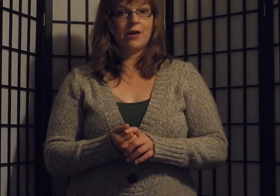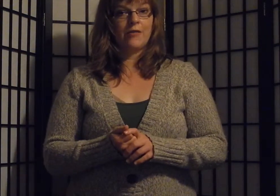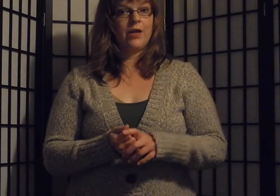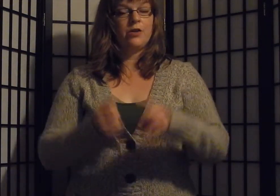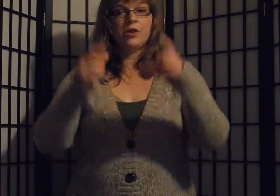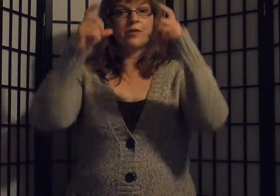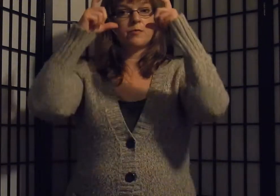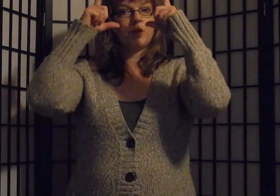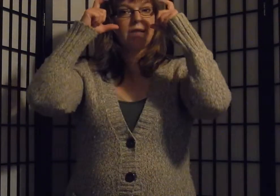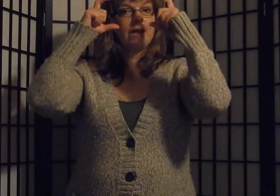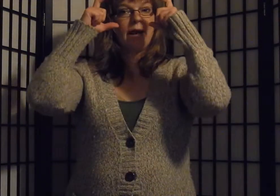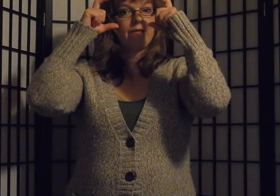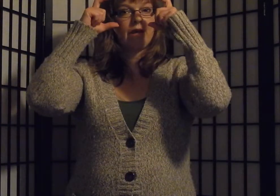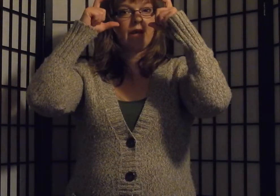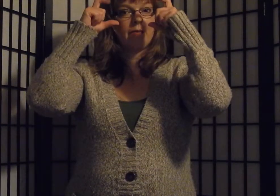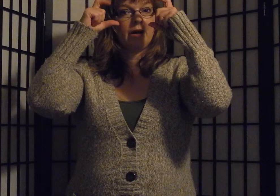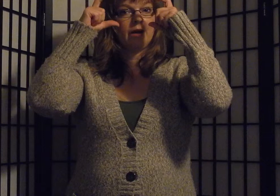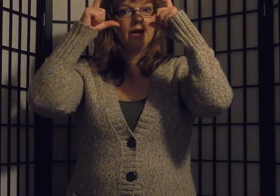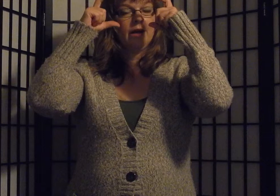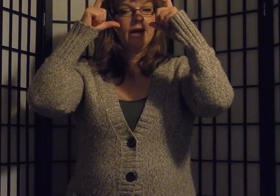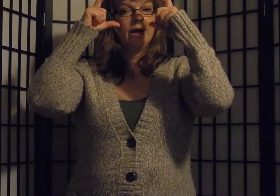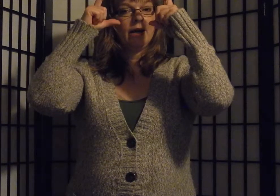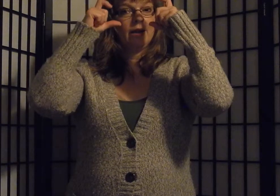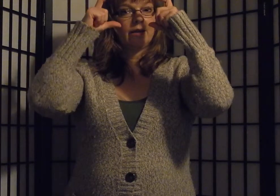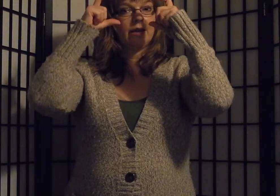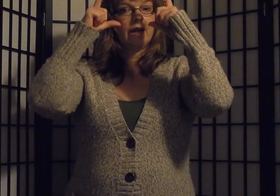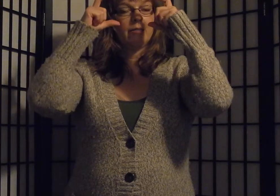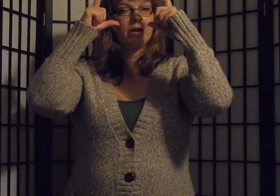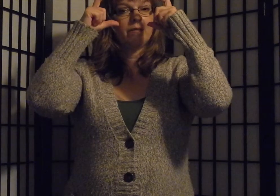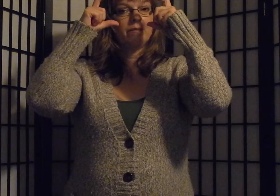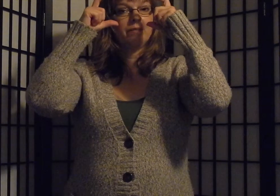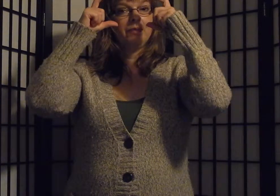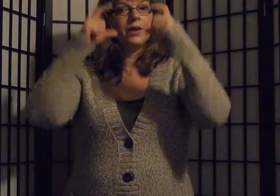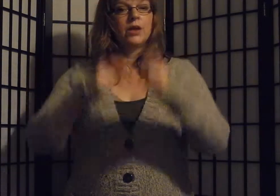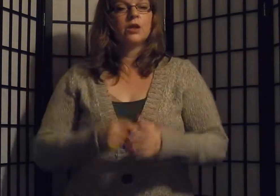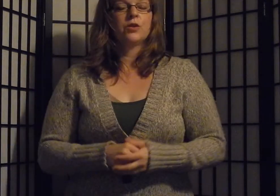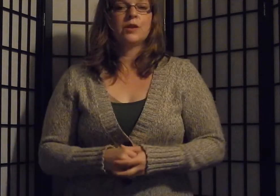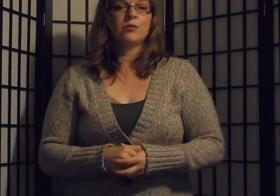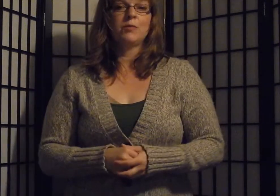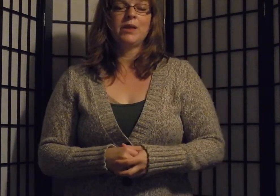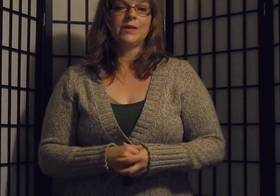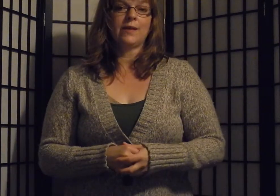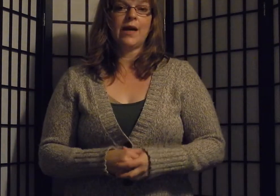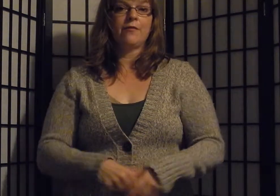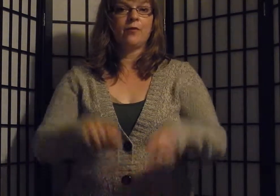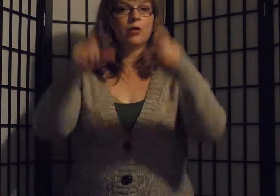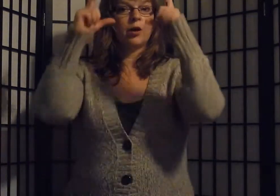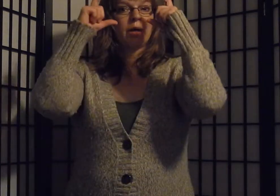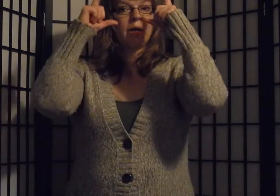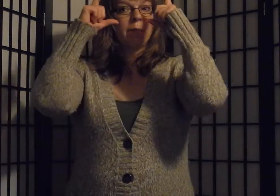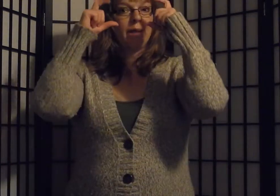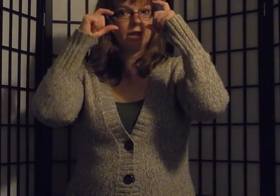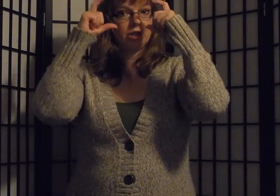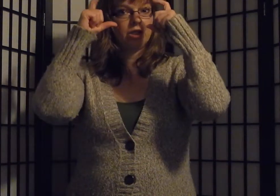photography, you just pretend to have a camera and click the camera. So this would be the sign for